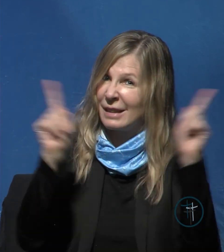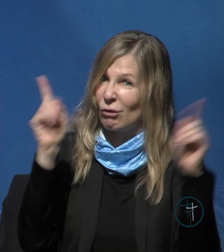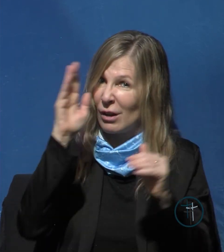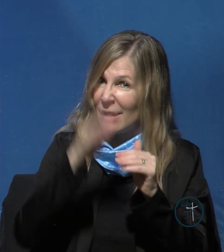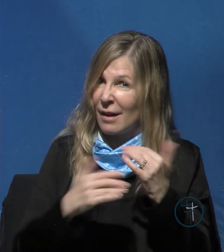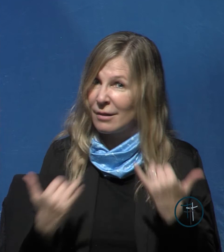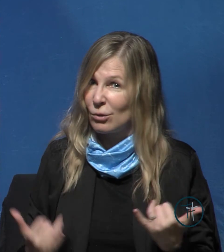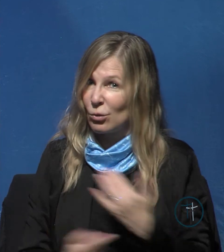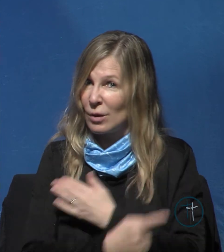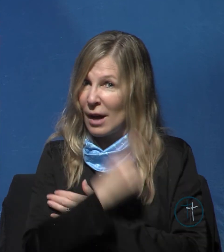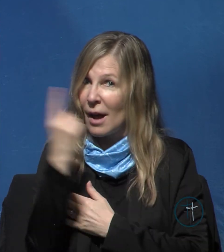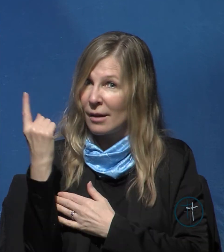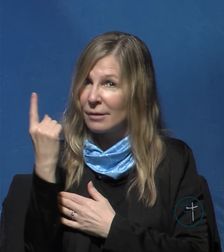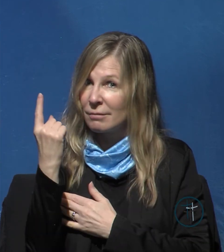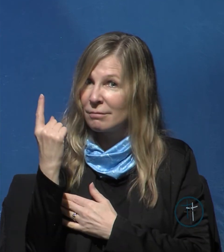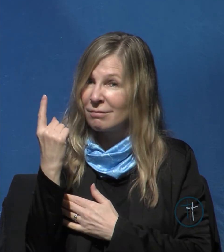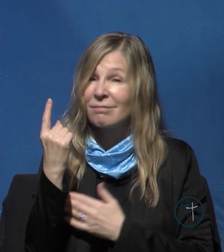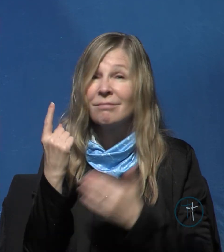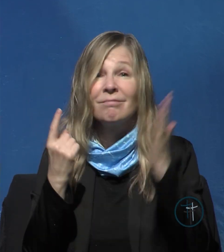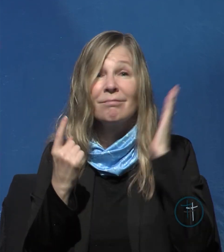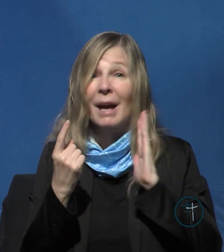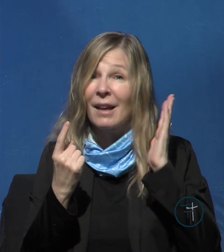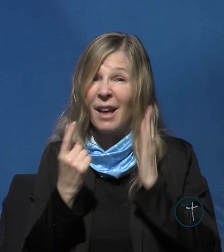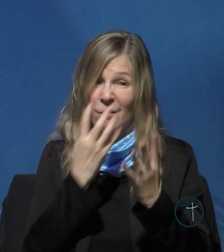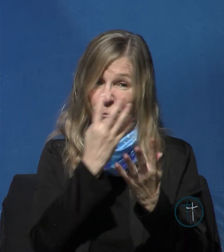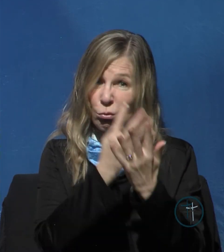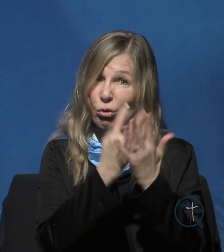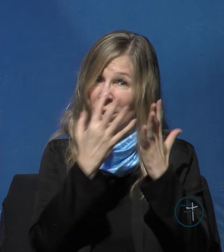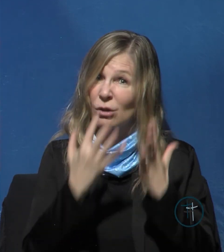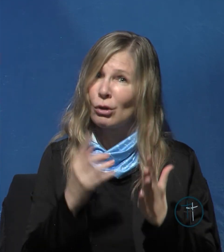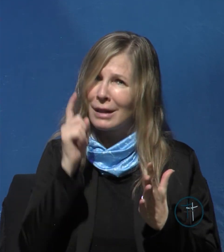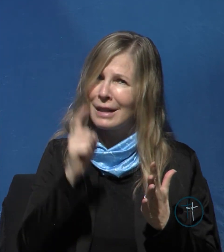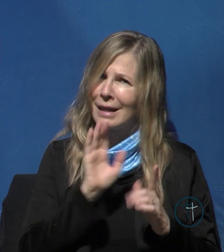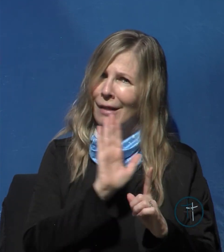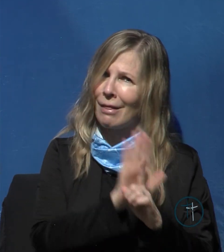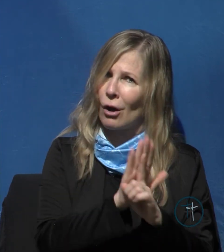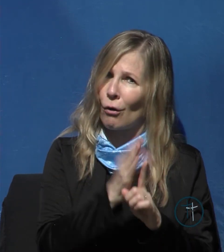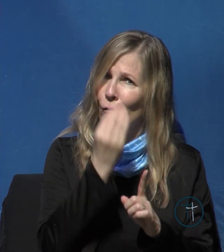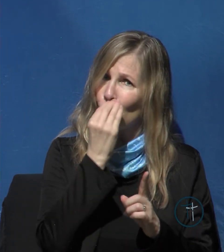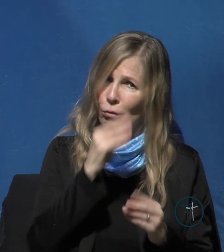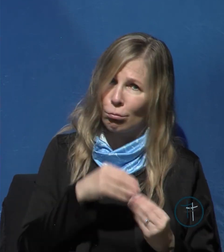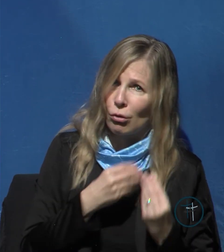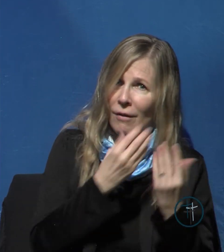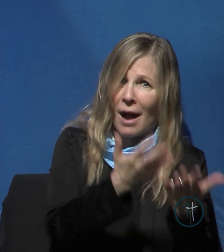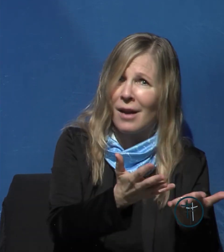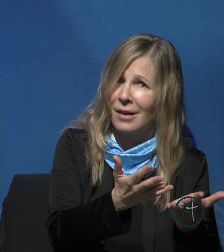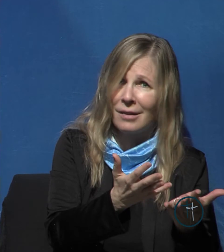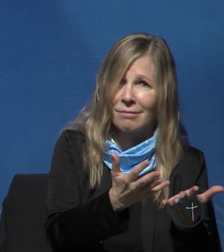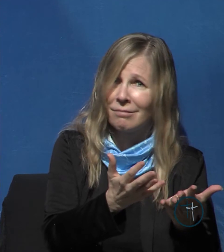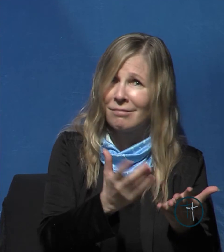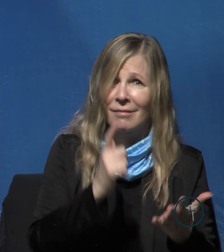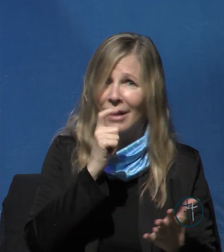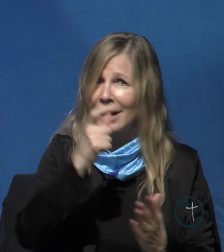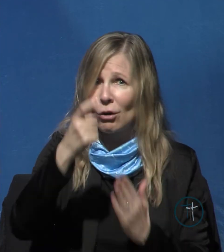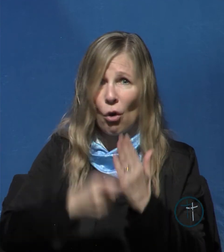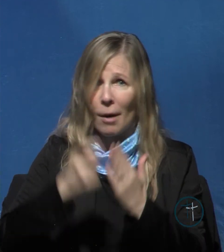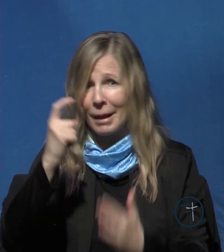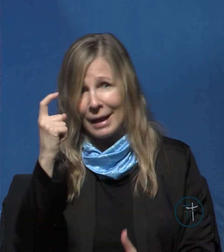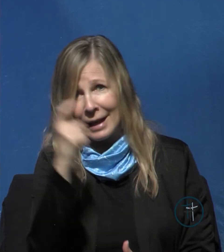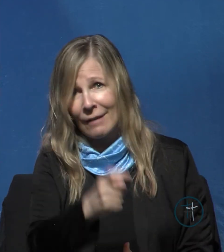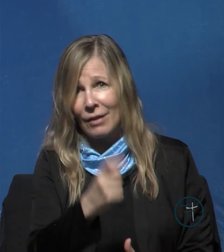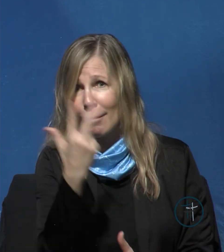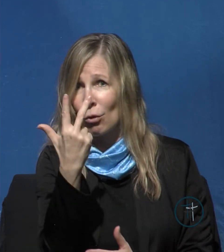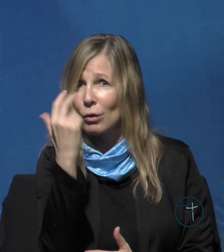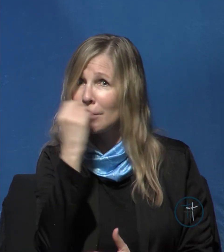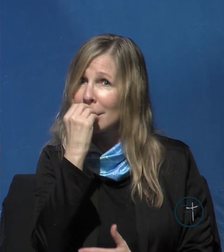today. Quite often, prisoners had to have their own food provided. It wasn't given to them in three meals a day. They